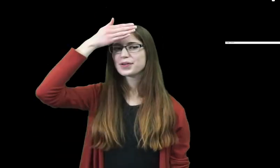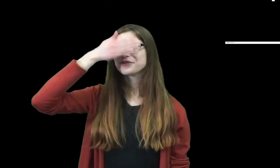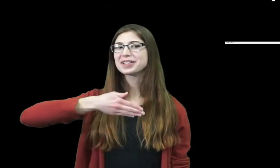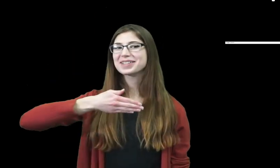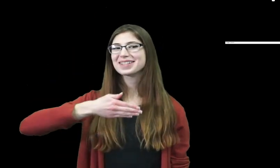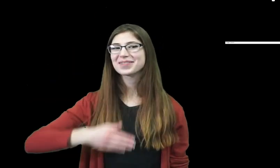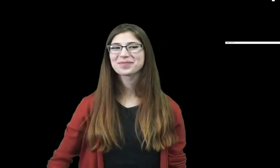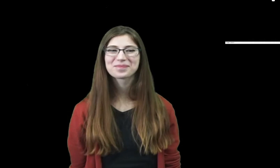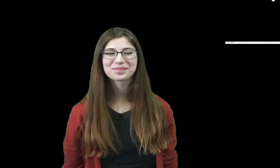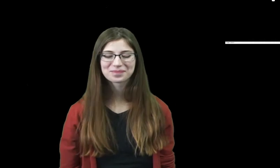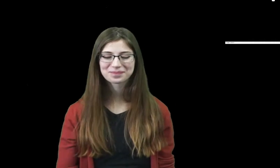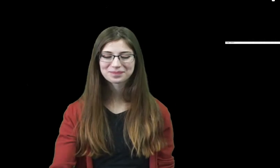Front.